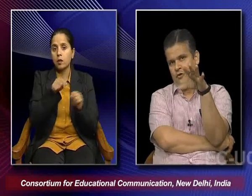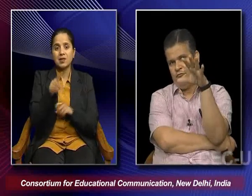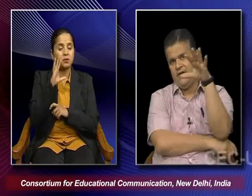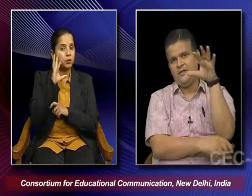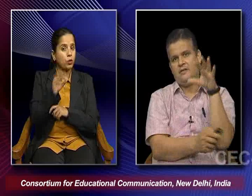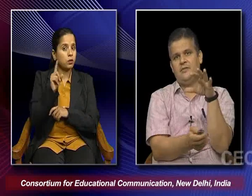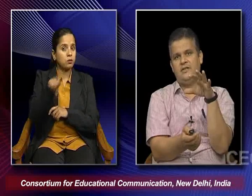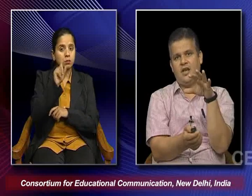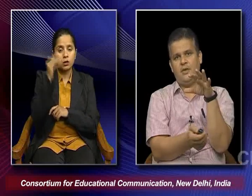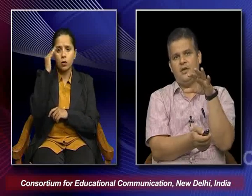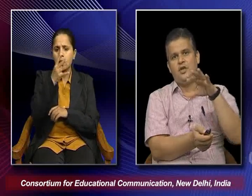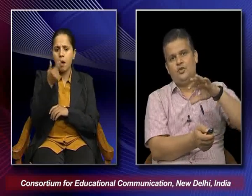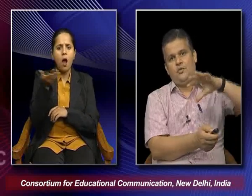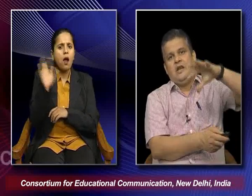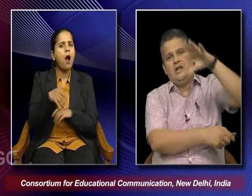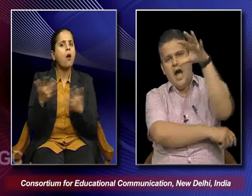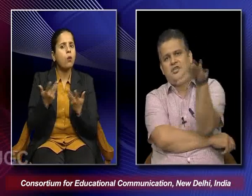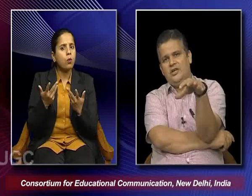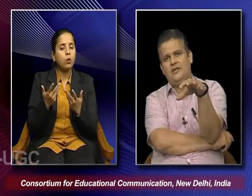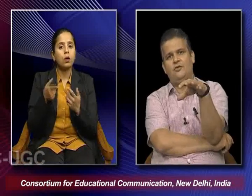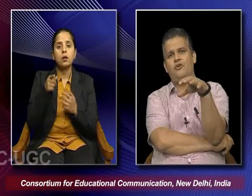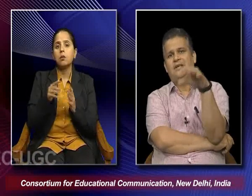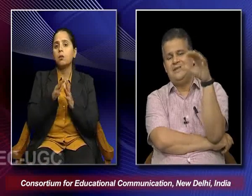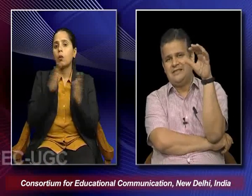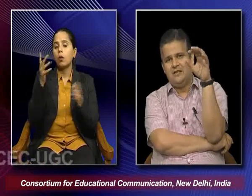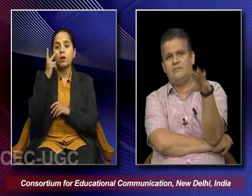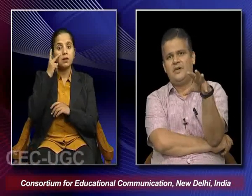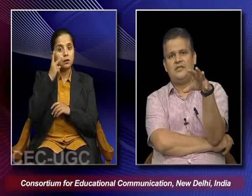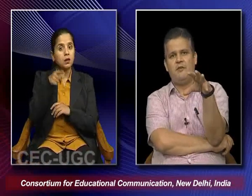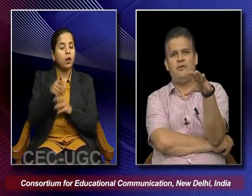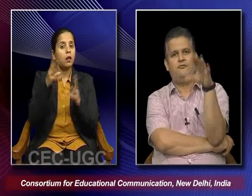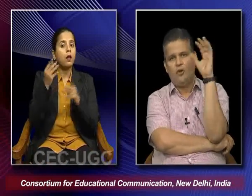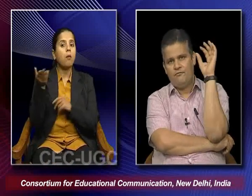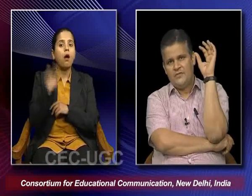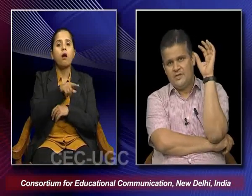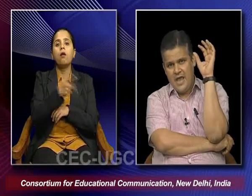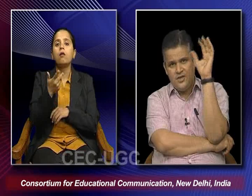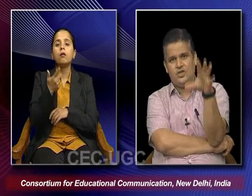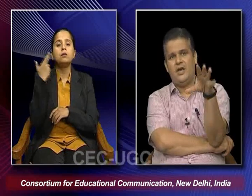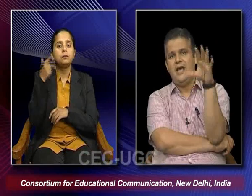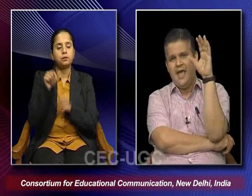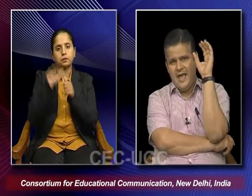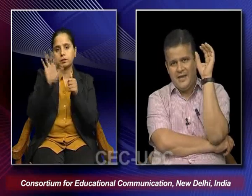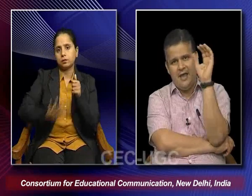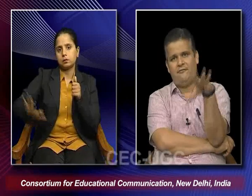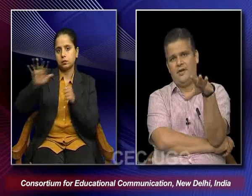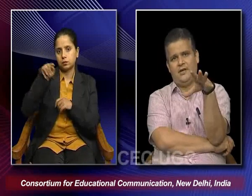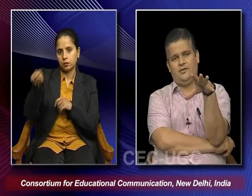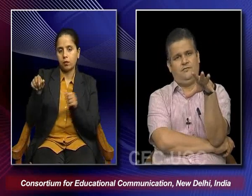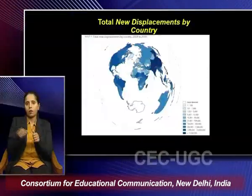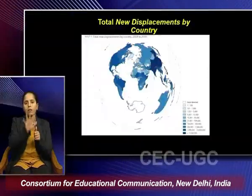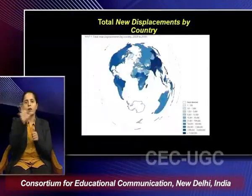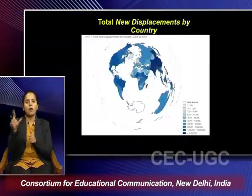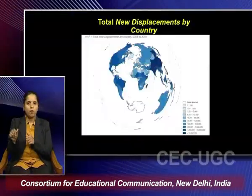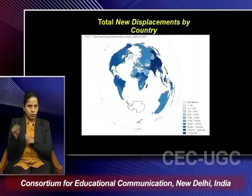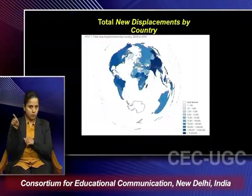know from where this number is coming. So largely this number is coming from Asia and Africa.